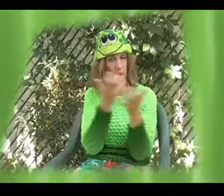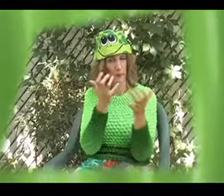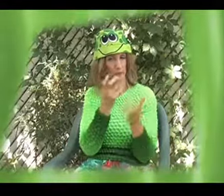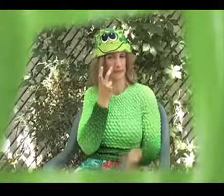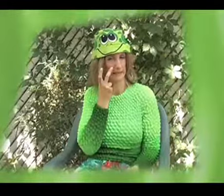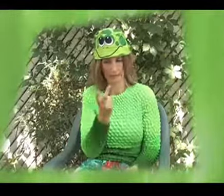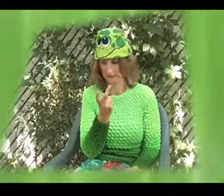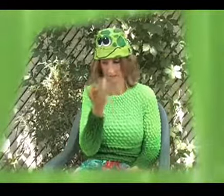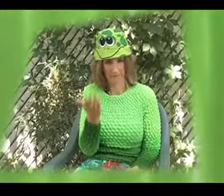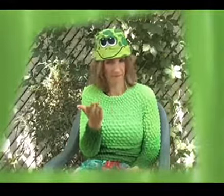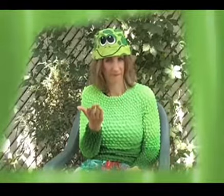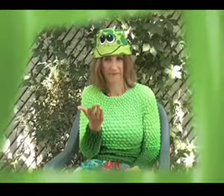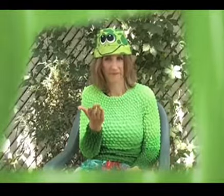Wow. You see,